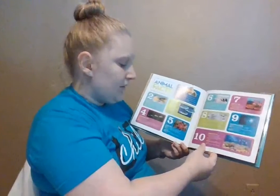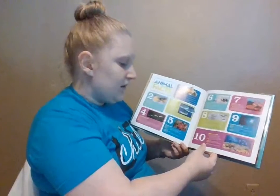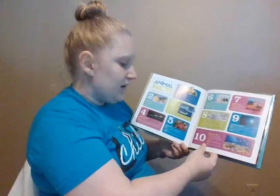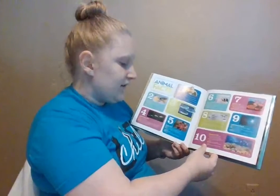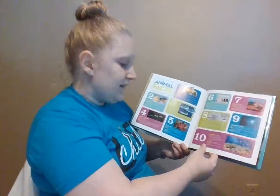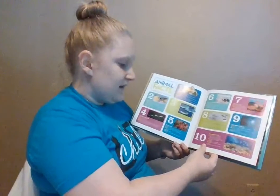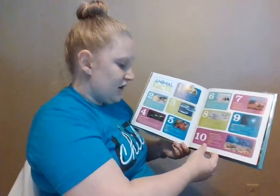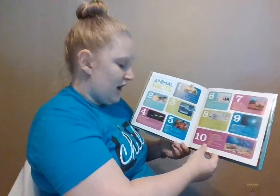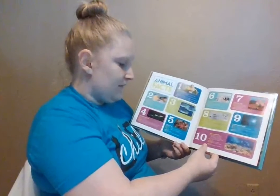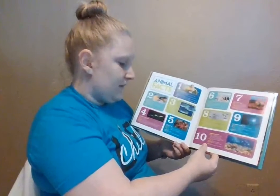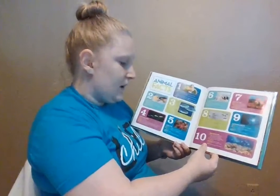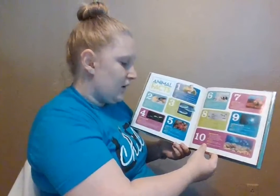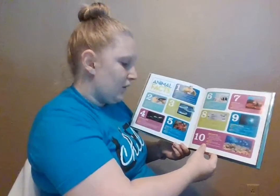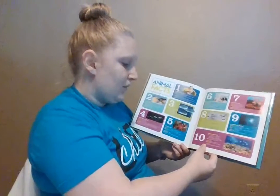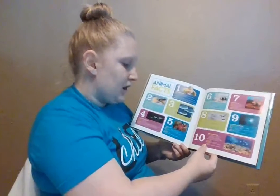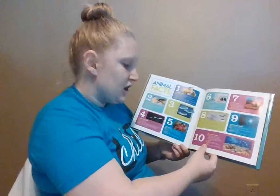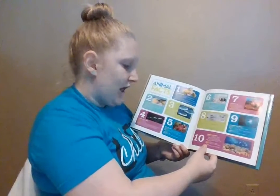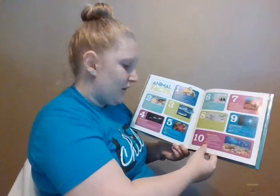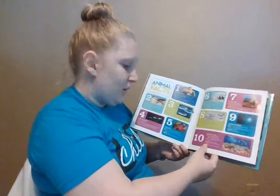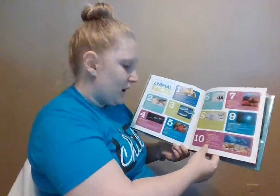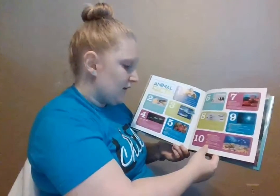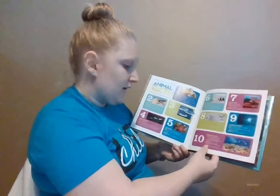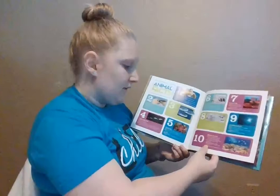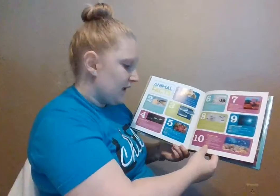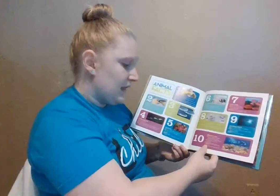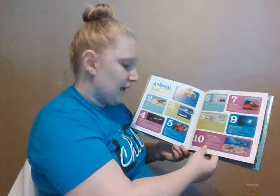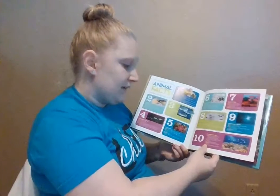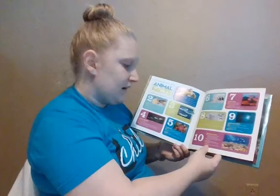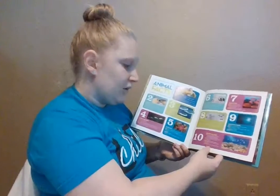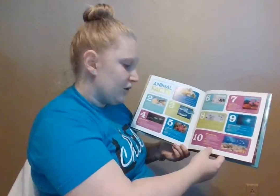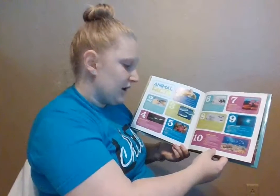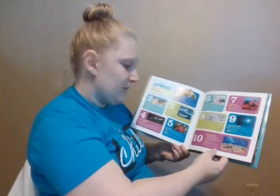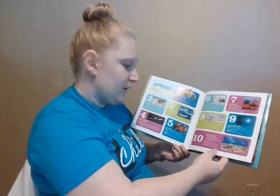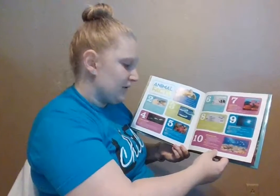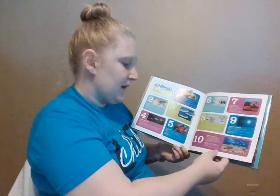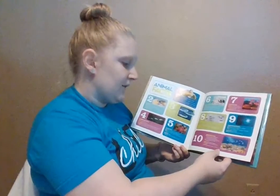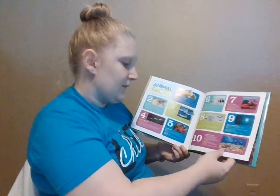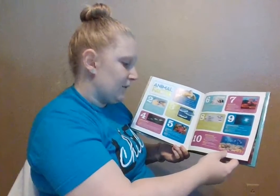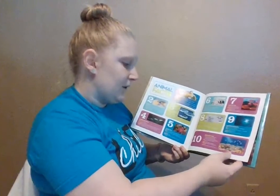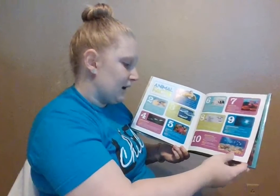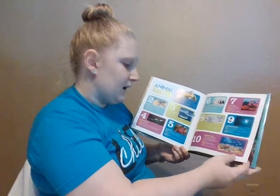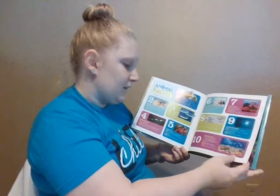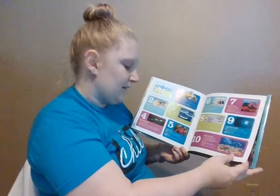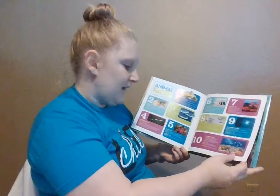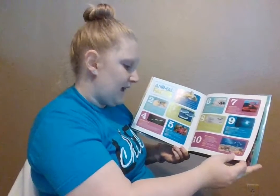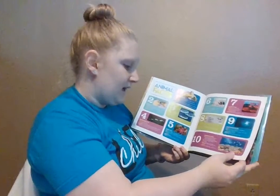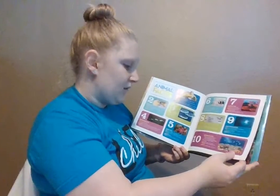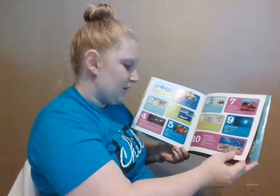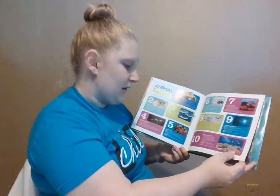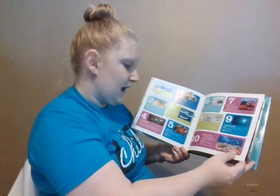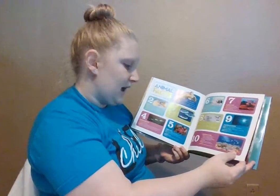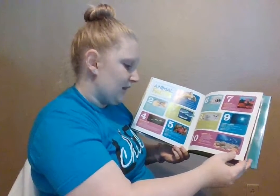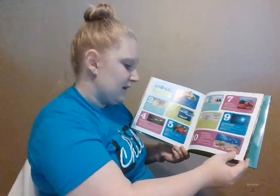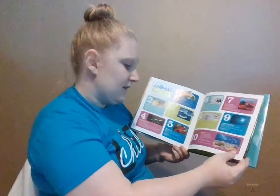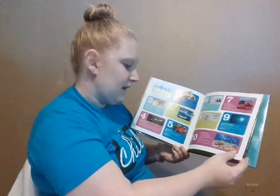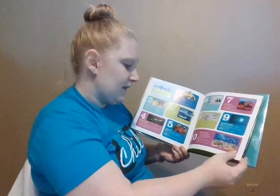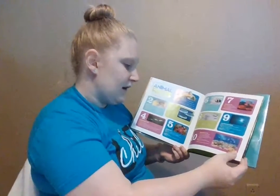Bermuda sea chub. Home, shallow waters of the Atlantic Ocean, mostly off Florida, USA, Caribbean islands, and the Gulf